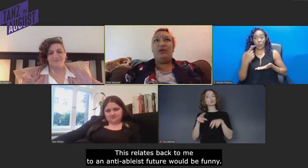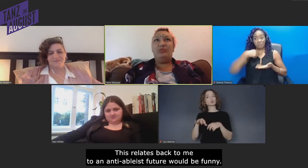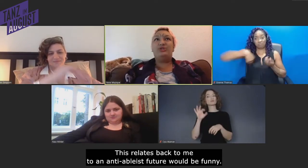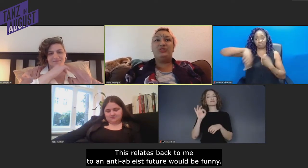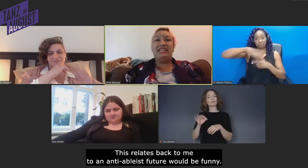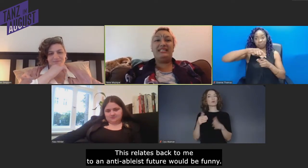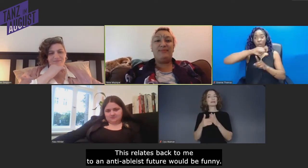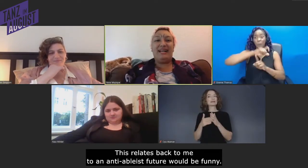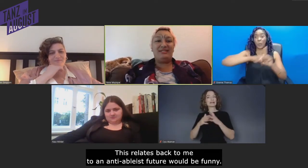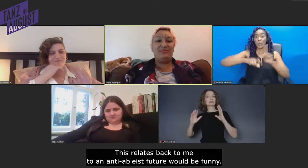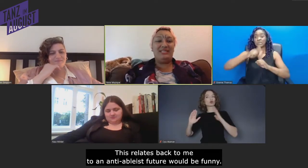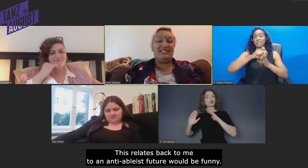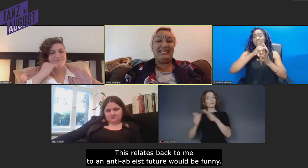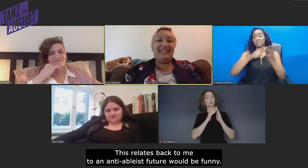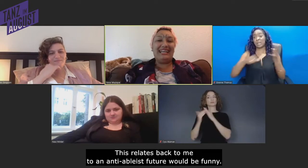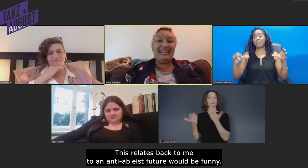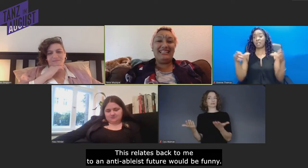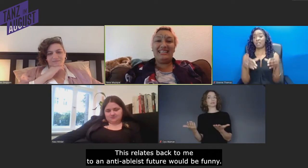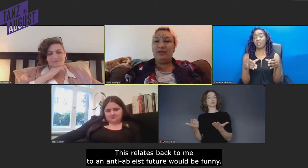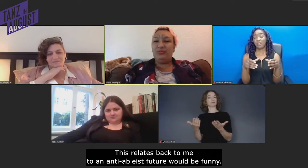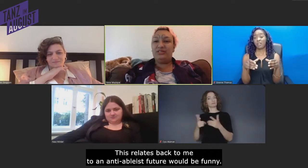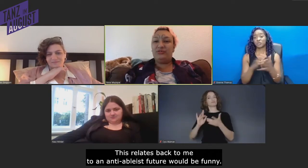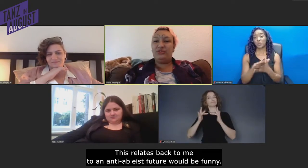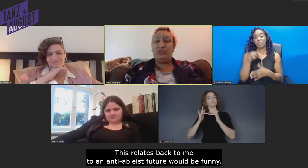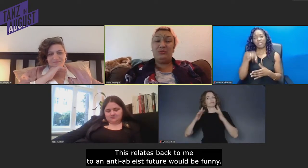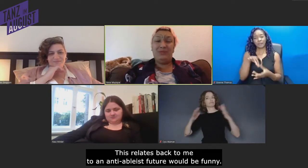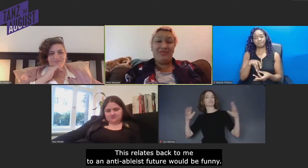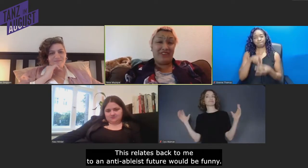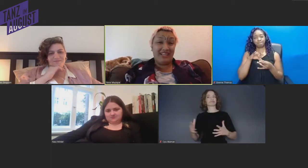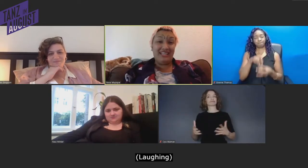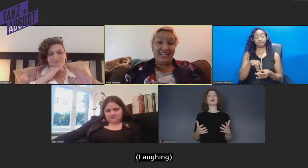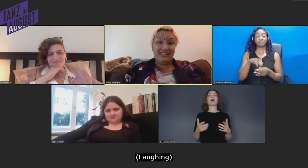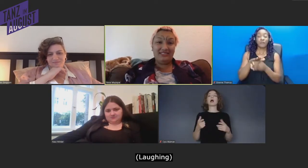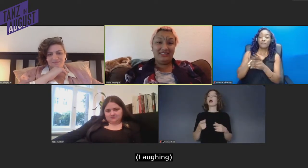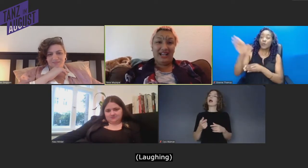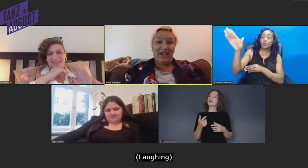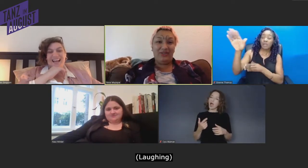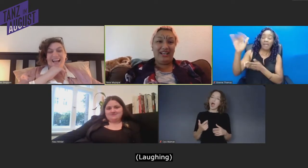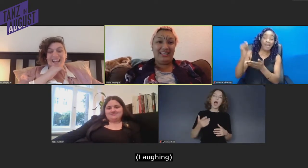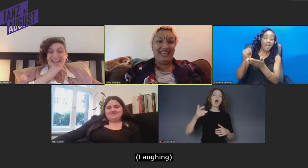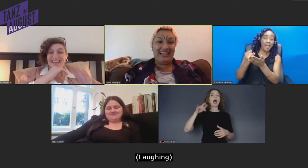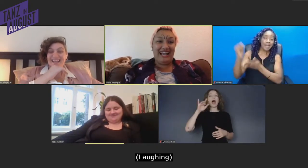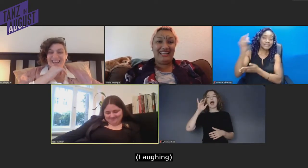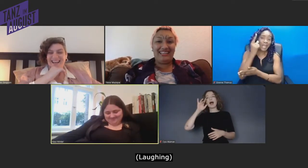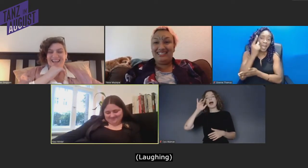Yeah, which relates back to me to like an anti-ableist future would be funny. I